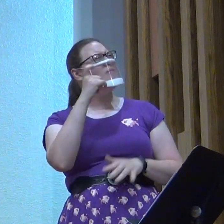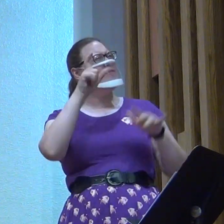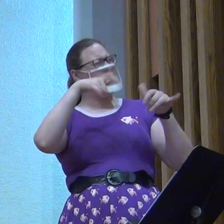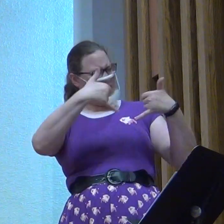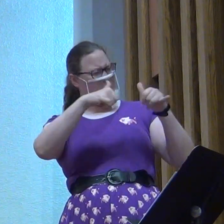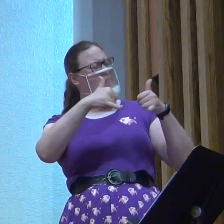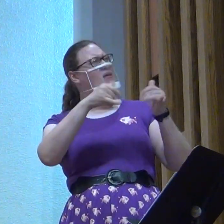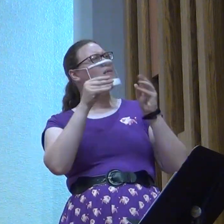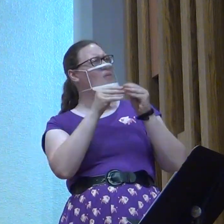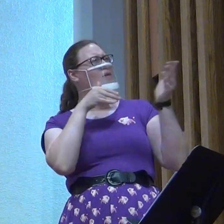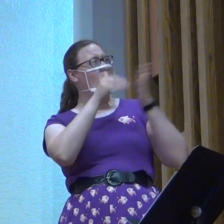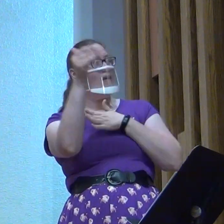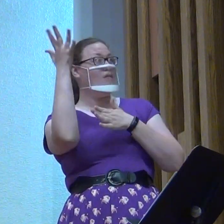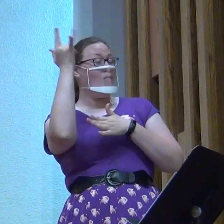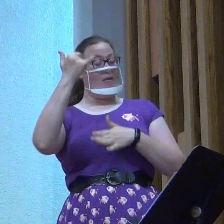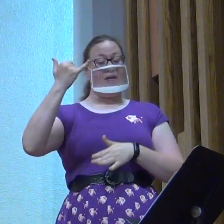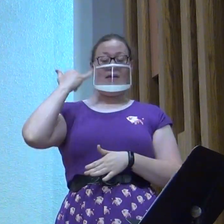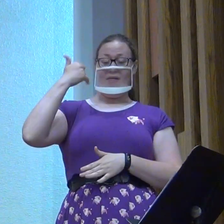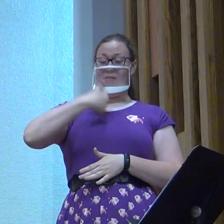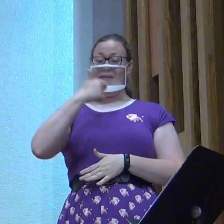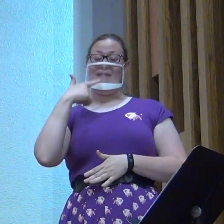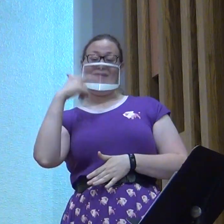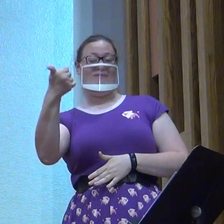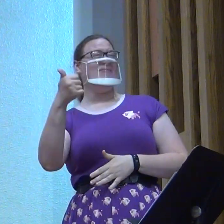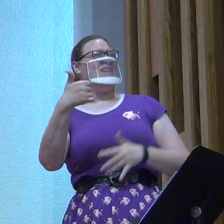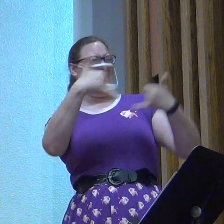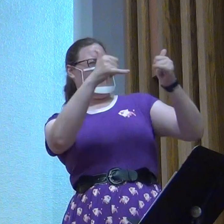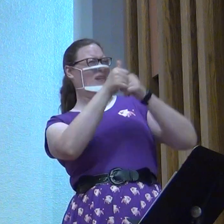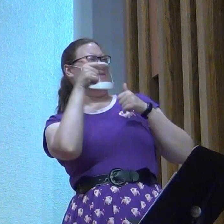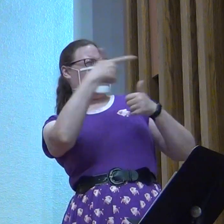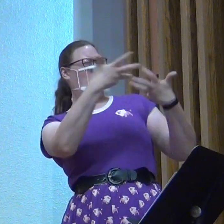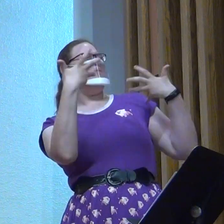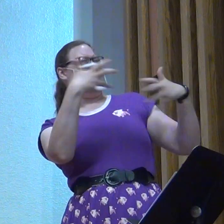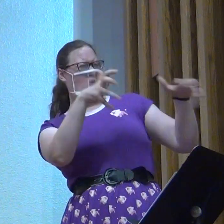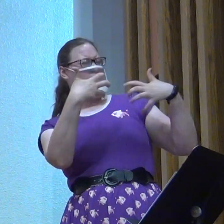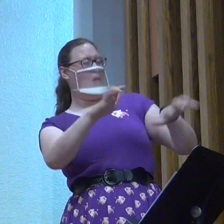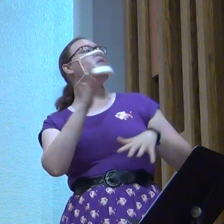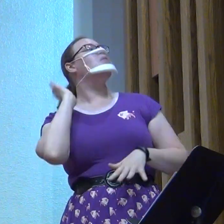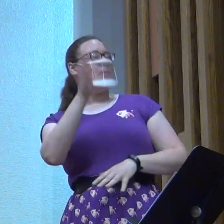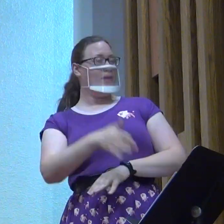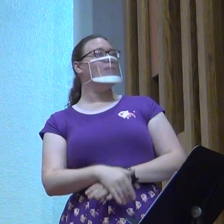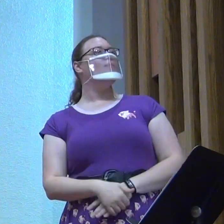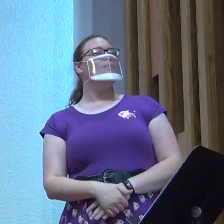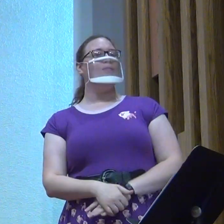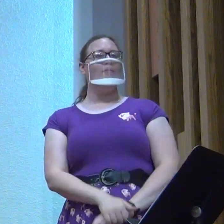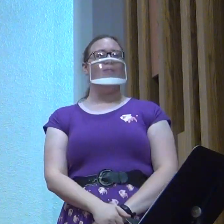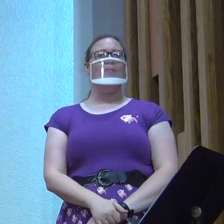me more, because when I'm 10, I'm not going to want to play with you.'